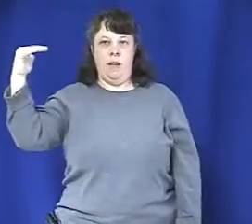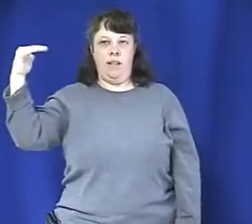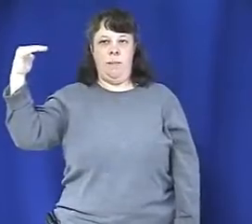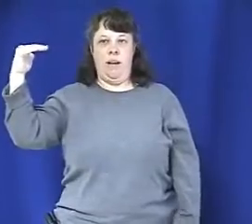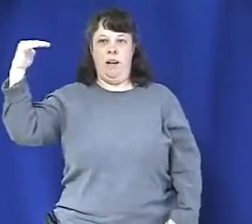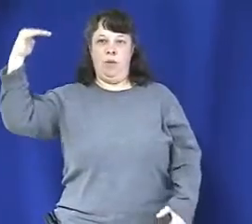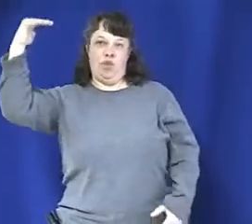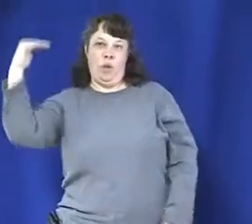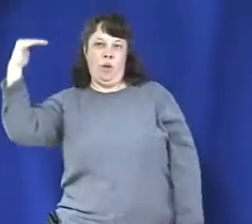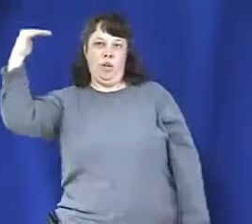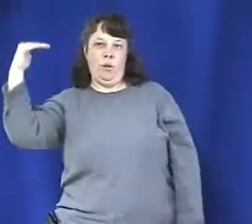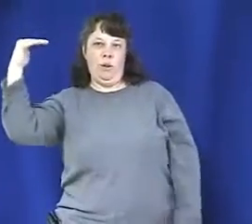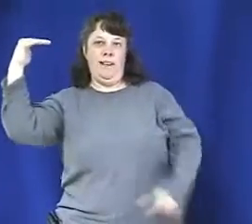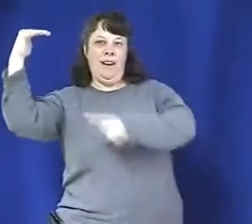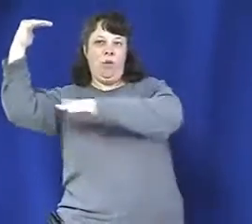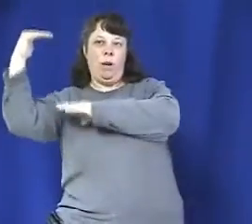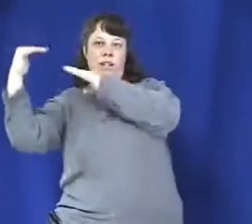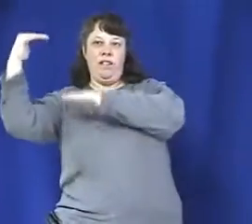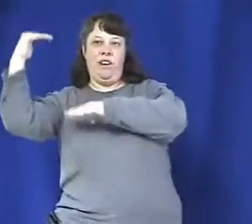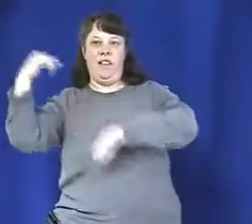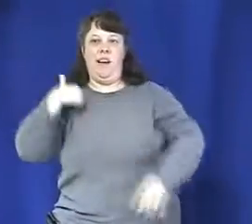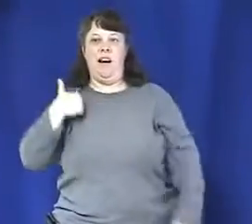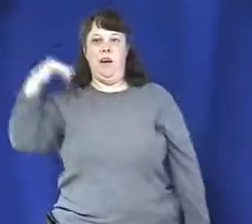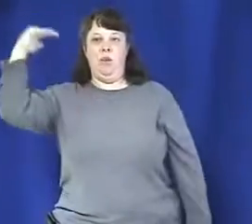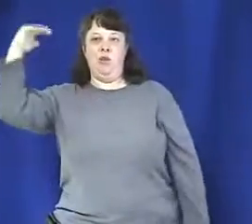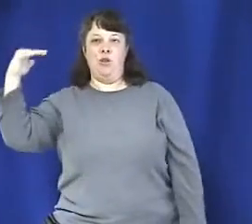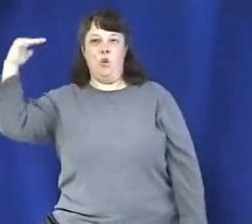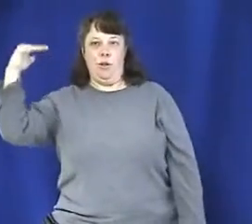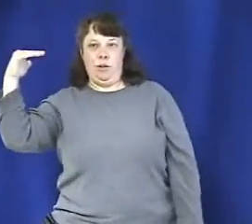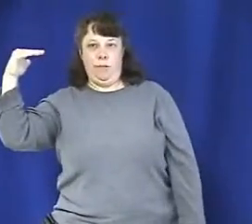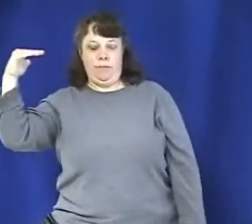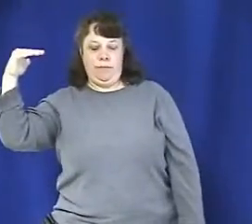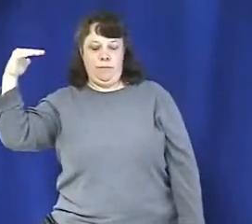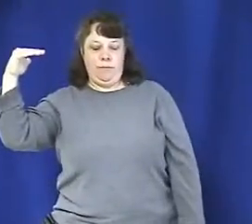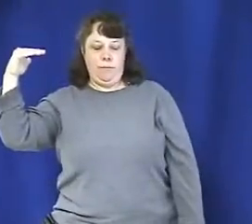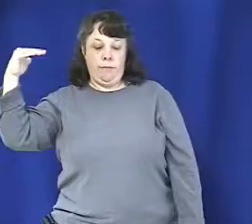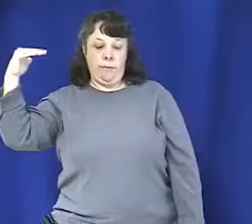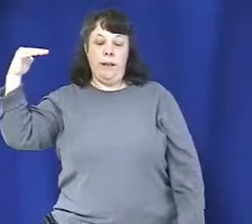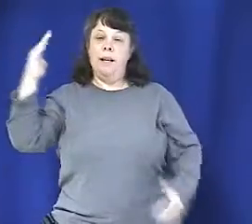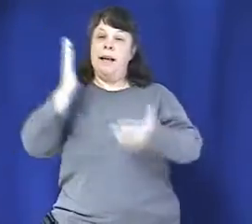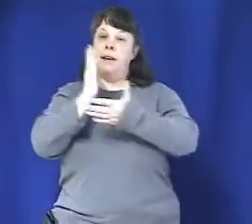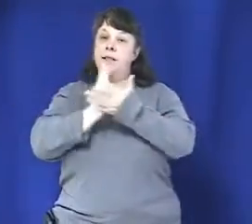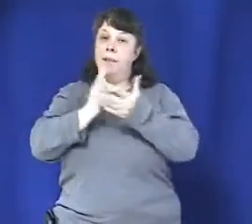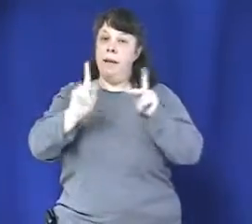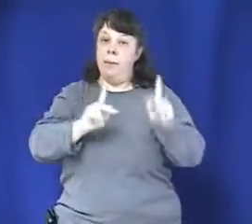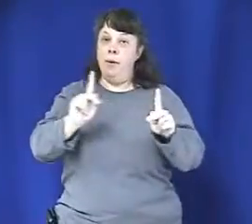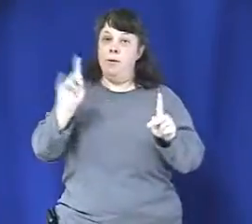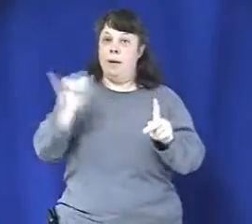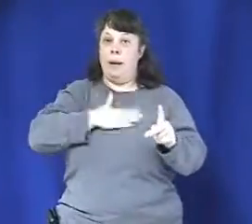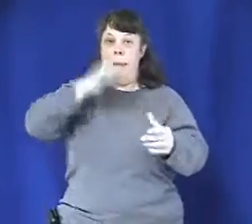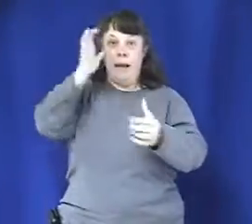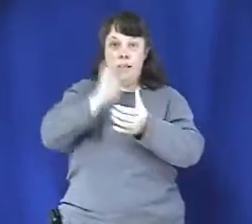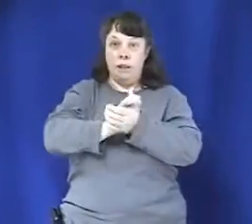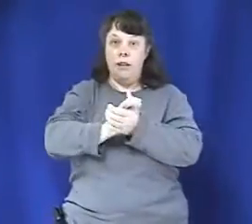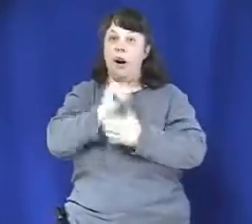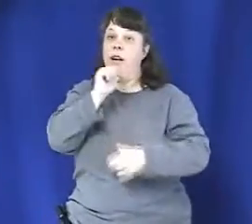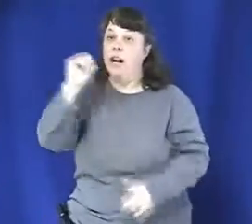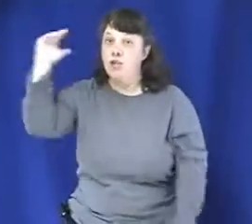doesn't matter. I'm just showing you relative height. I'm short. Now, some people, like my husband, are not